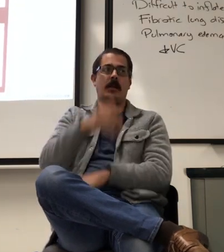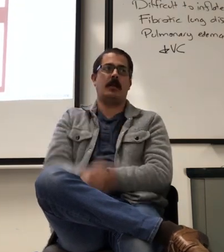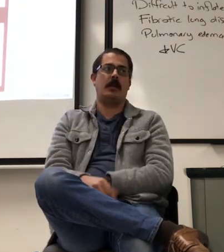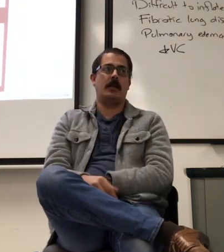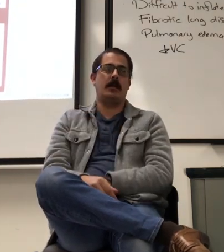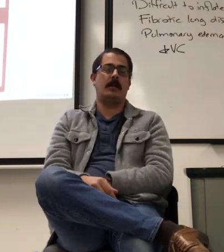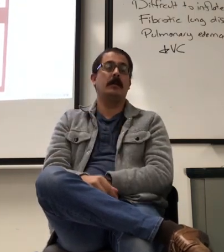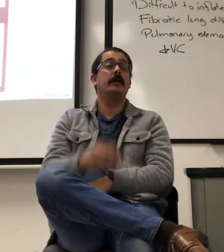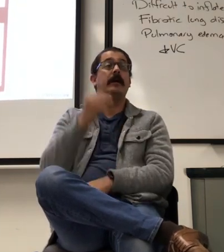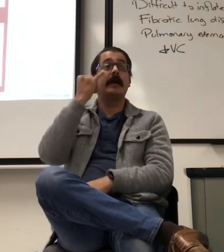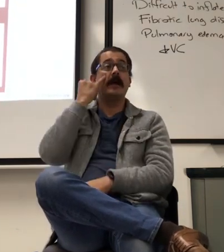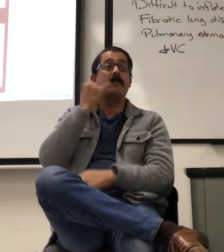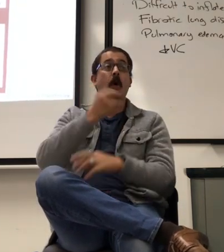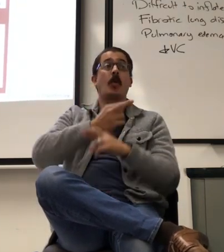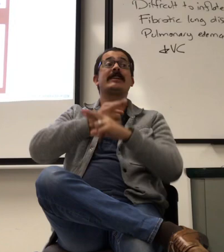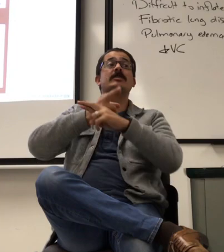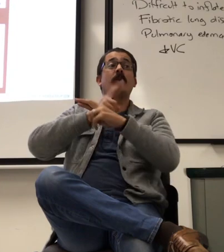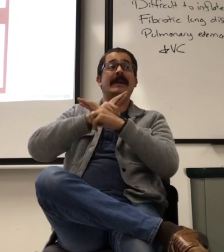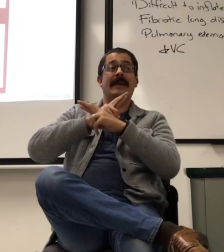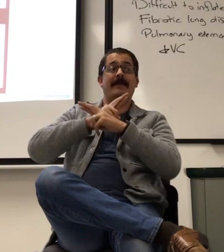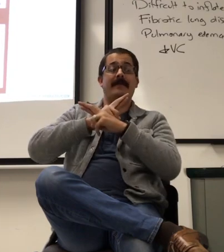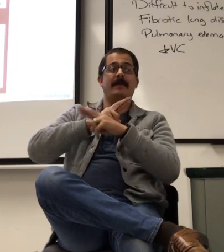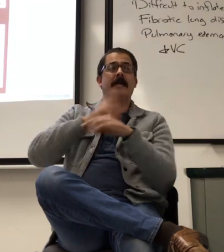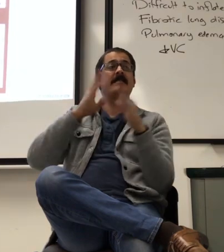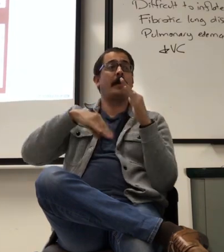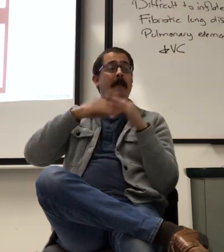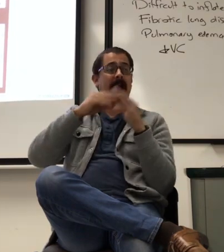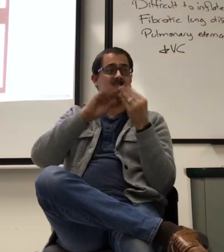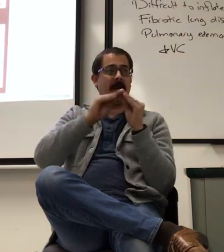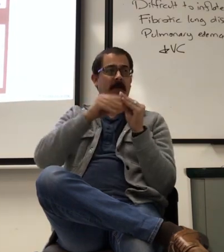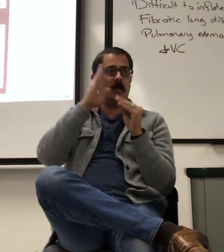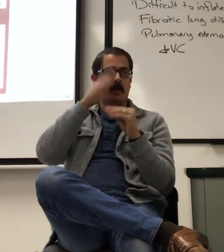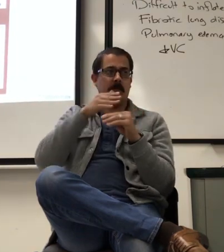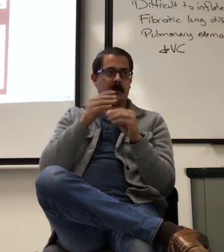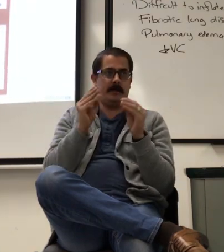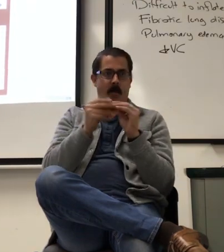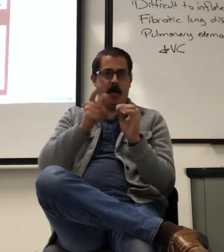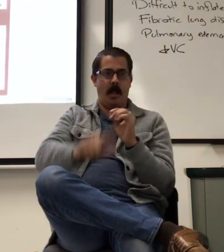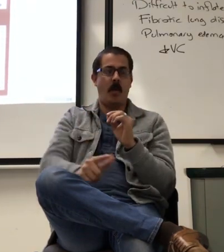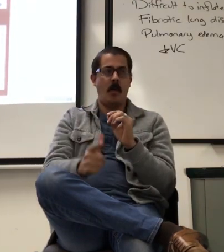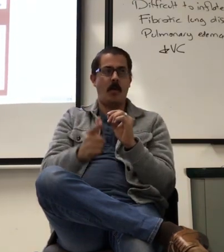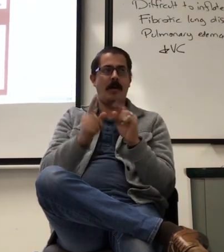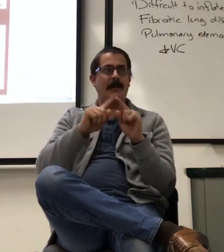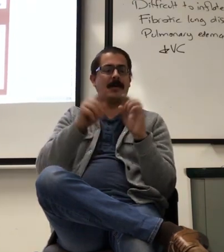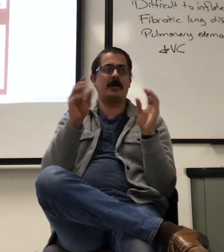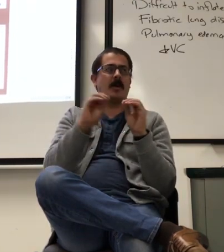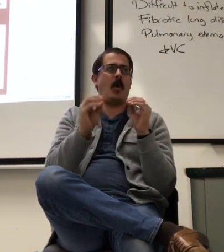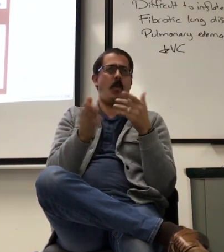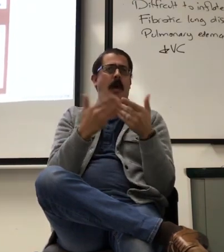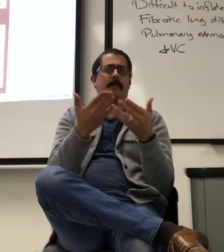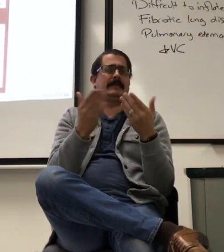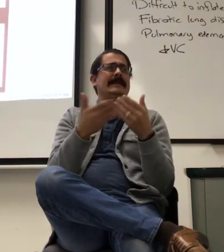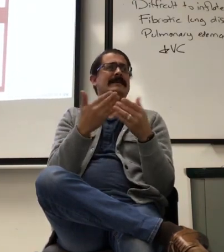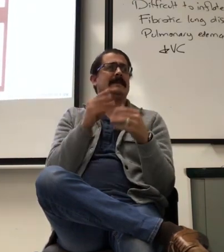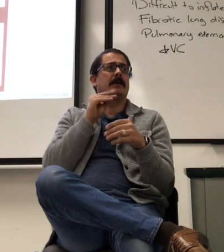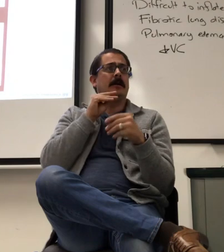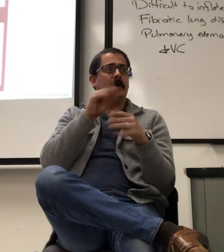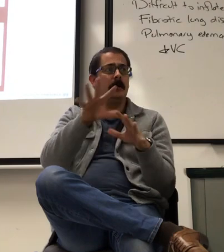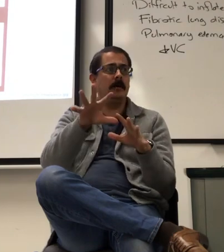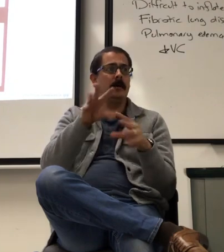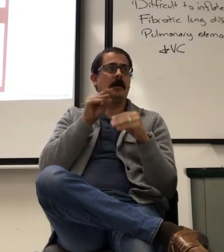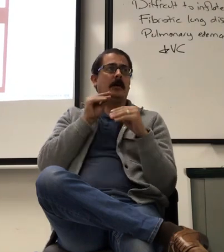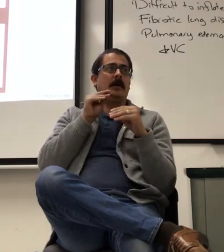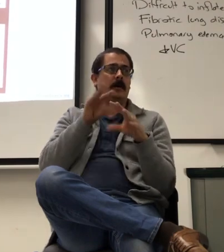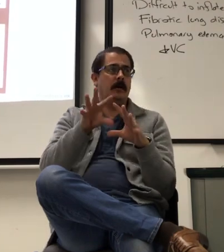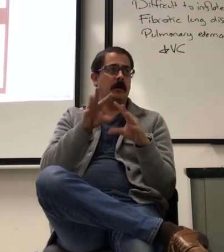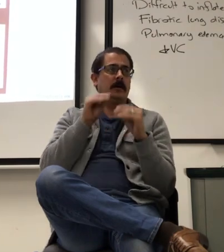However, if it's a restrictive lung disease, the max value will be just much lower. But you have no problem evacuating the